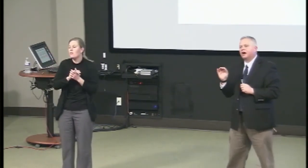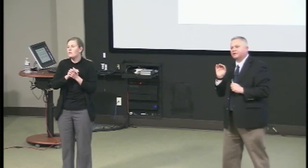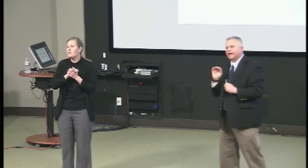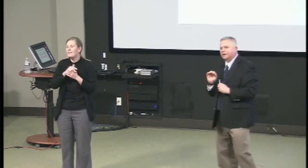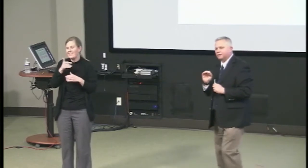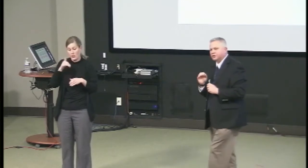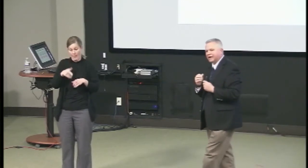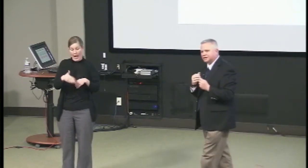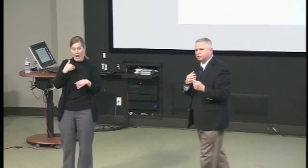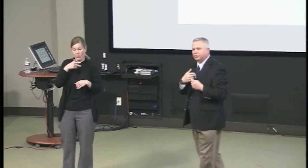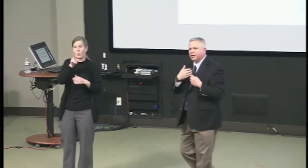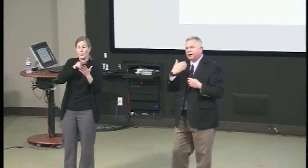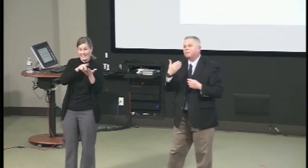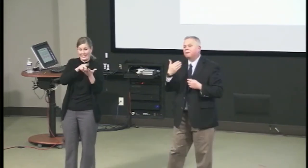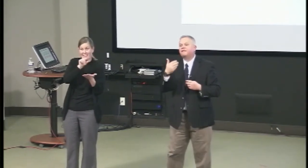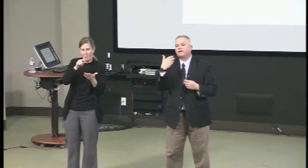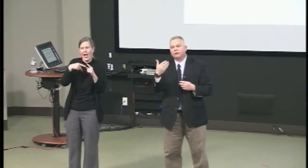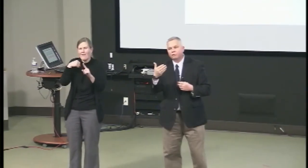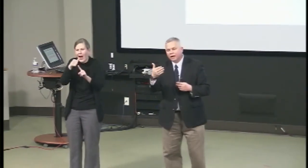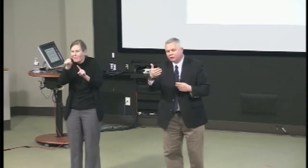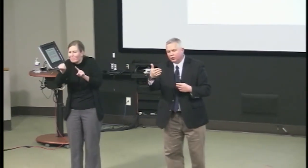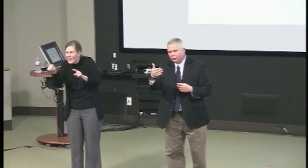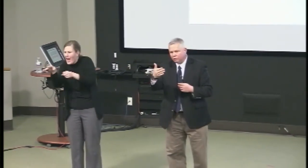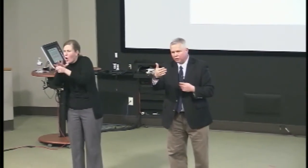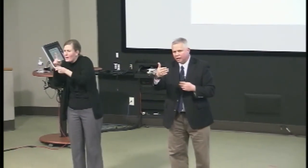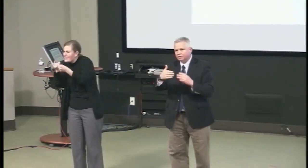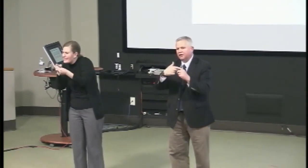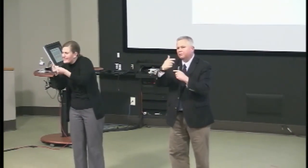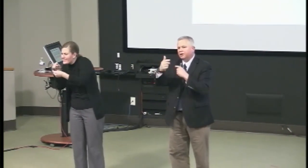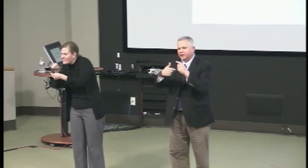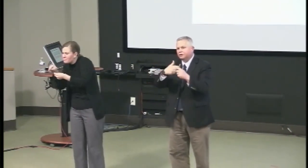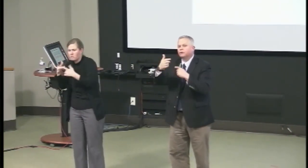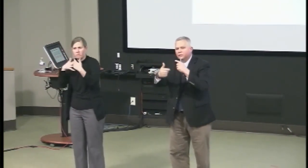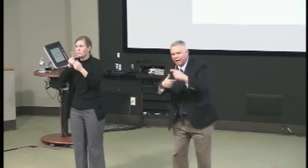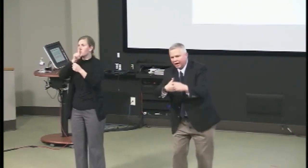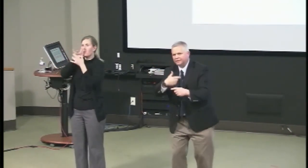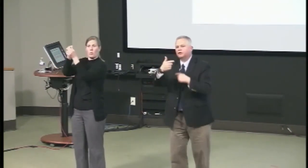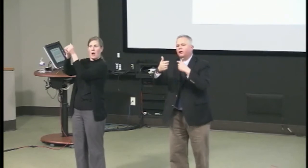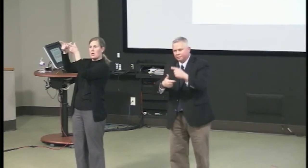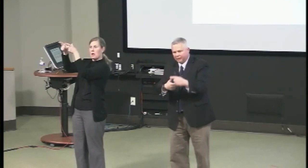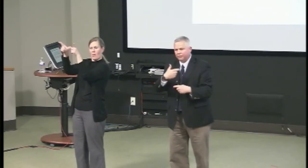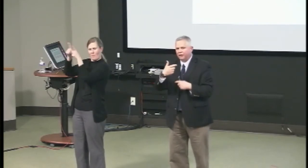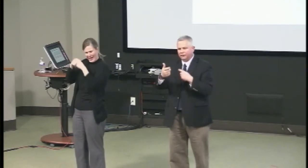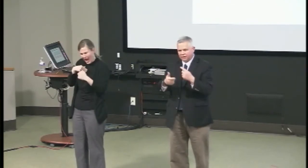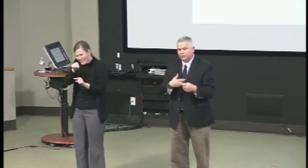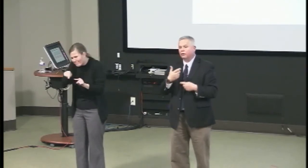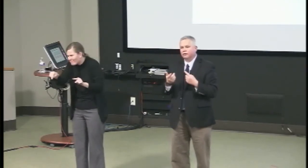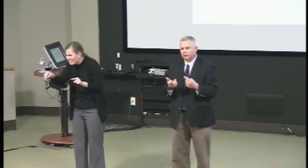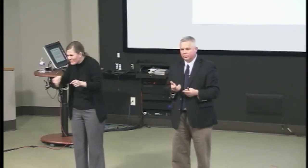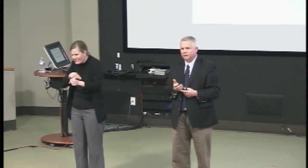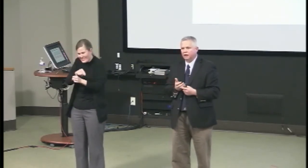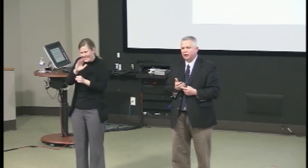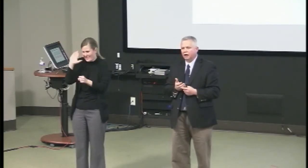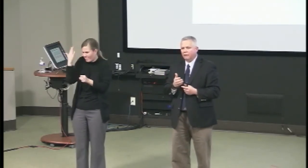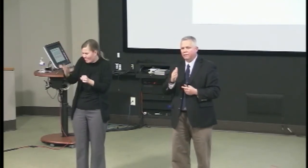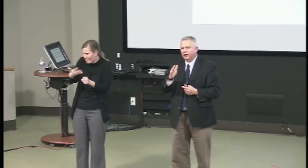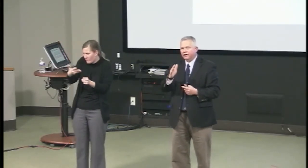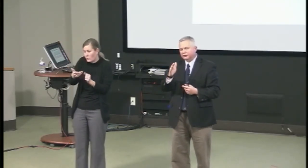And yet they're non-language. It has to do with, but may very well go to the ability to routinize and automate things and